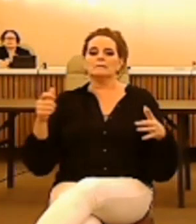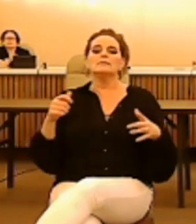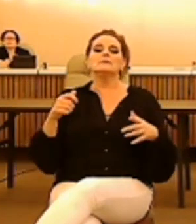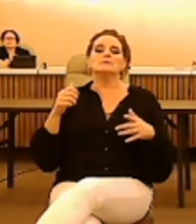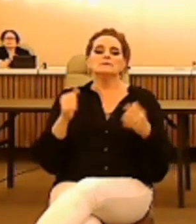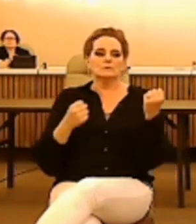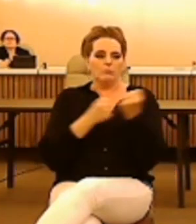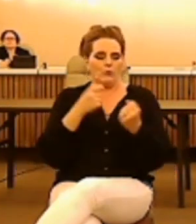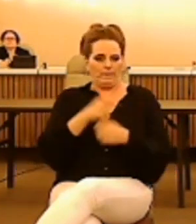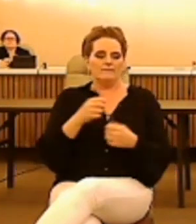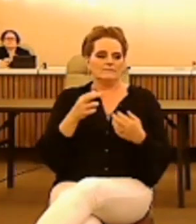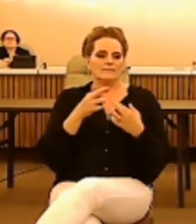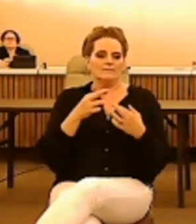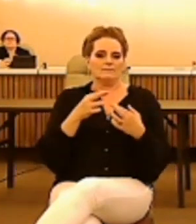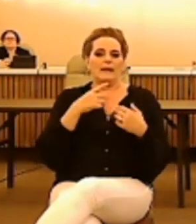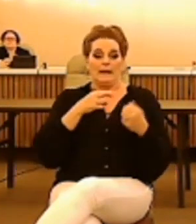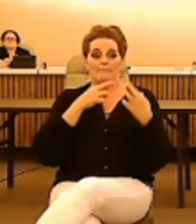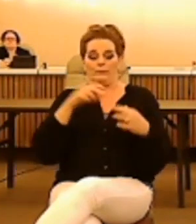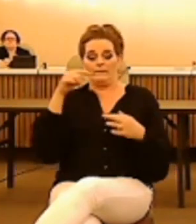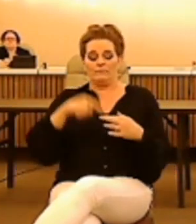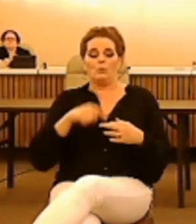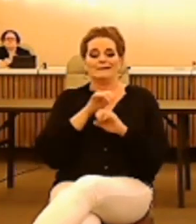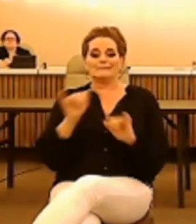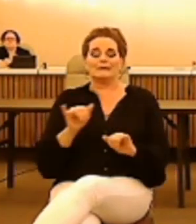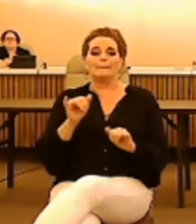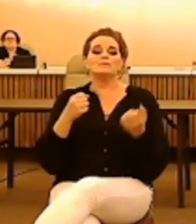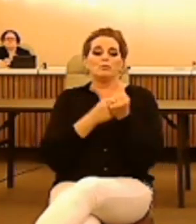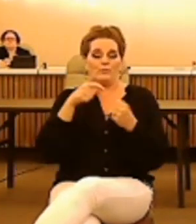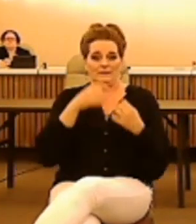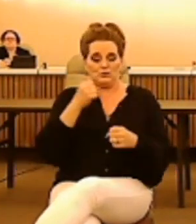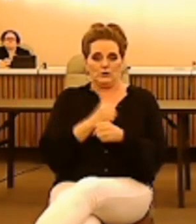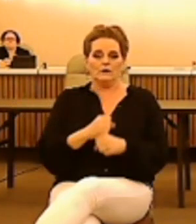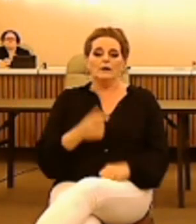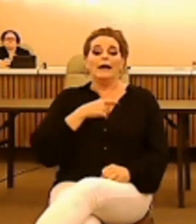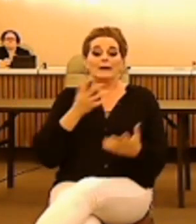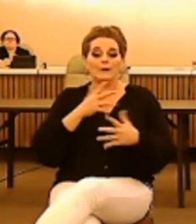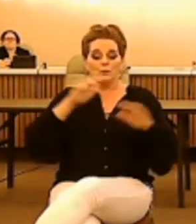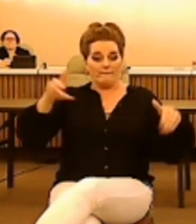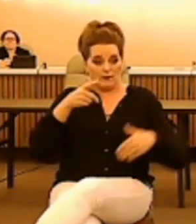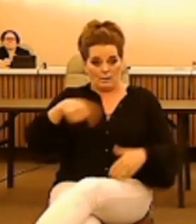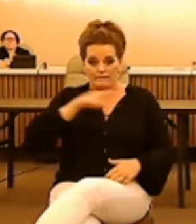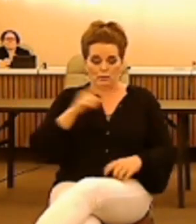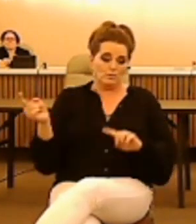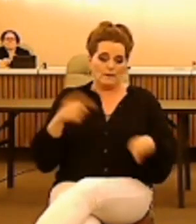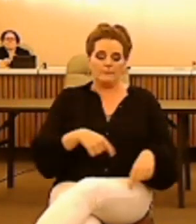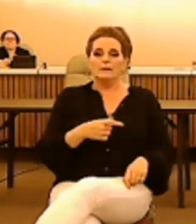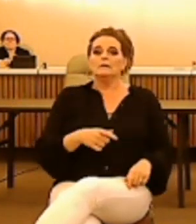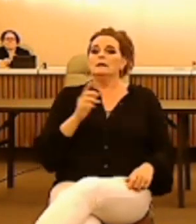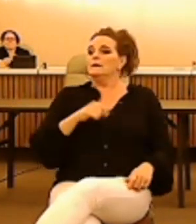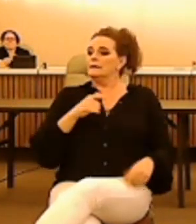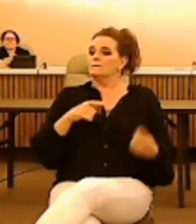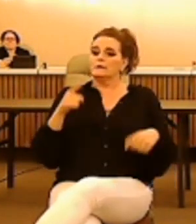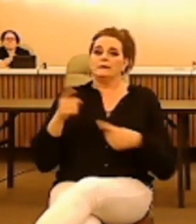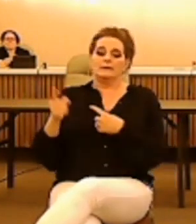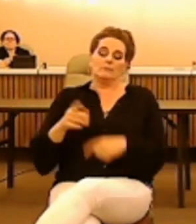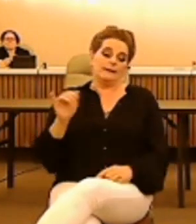I'm hoping for that same support this year. And I also want to invite you all to attend. It's going to be, as